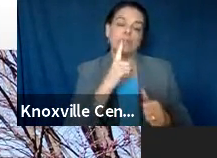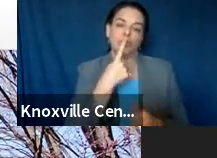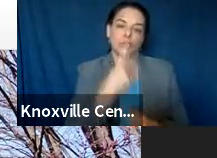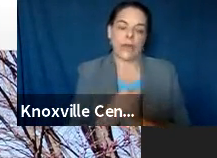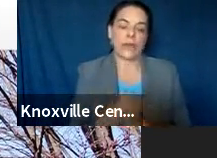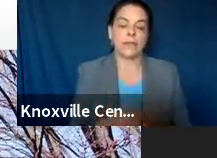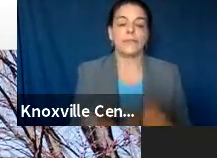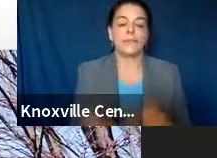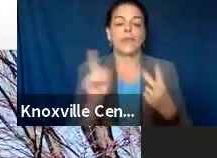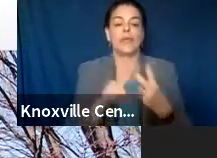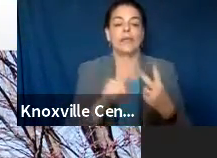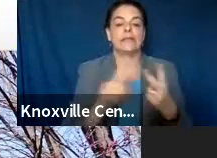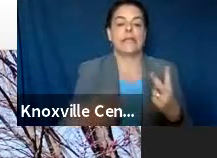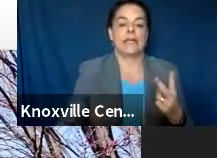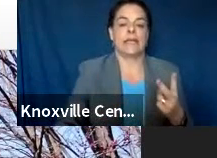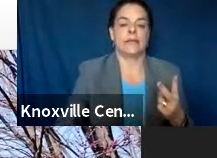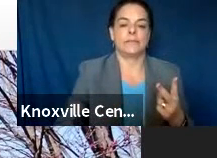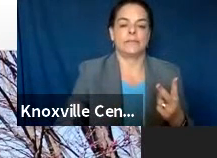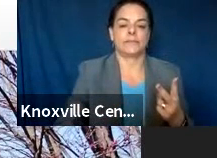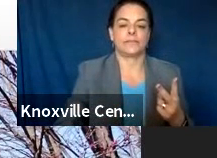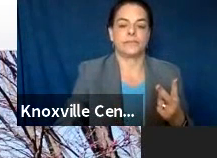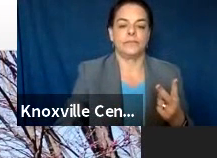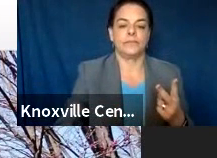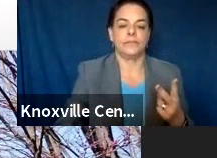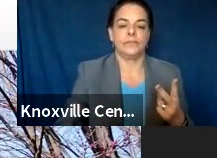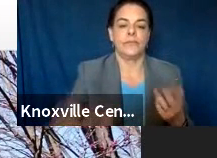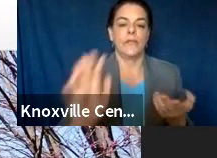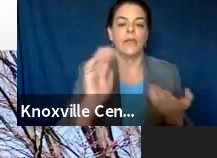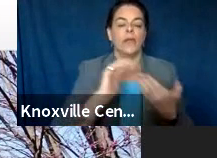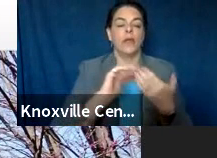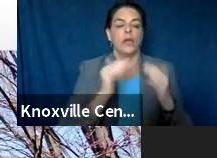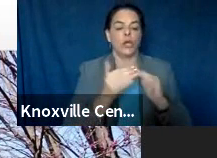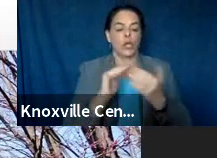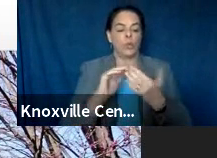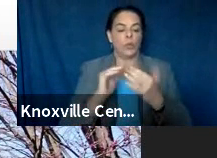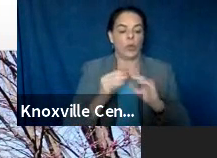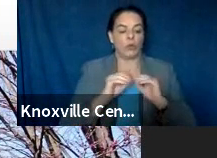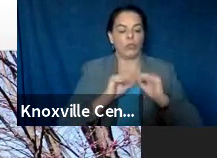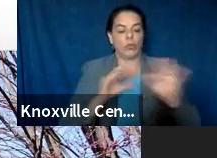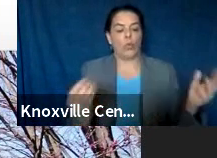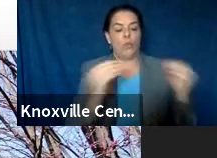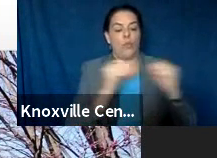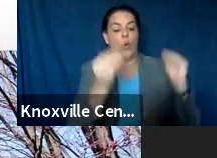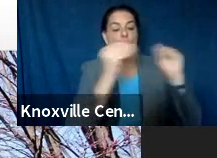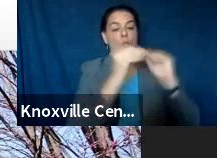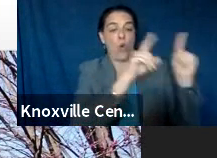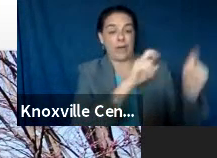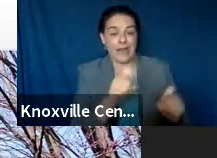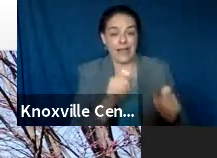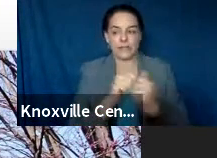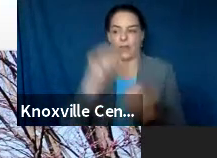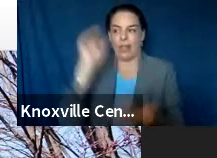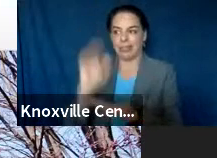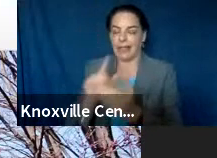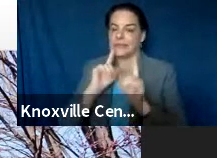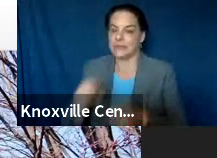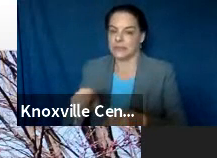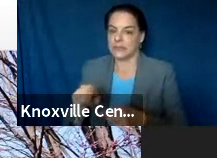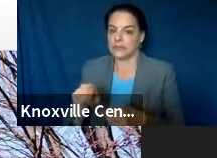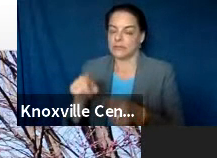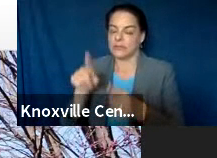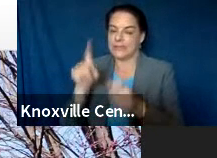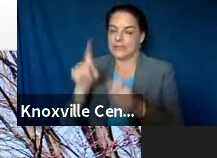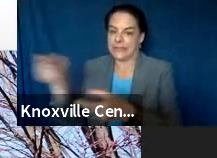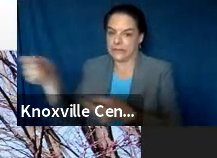second benchmark, community-wide sustained and increased diagnostic testing with consistent or decreased test result reporting turnaround